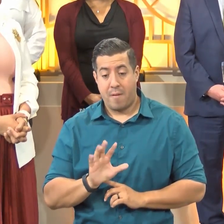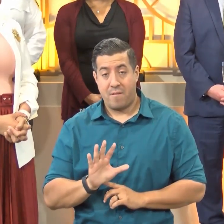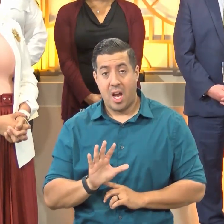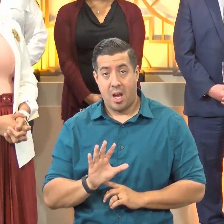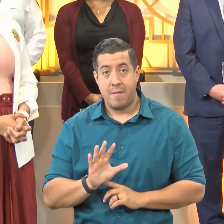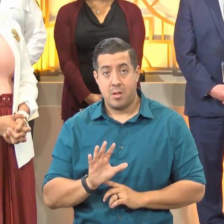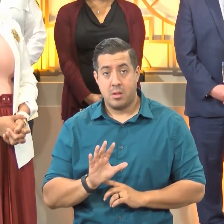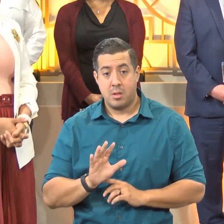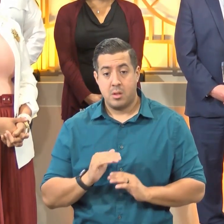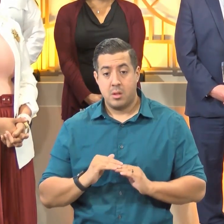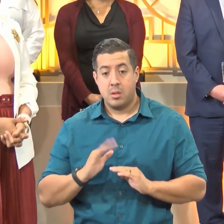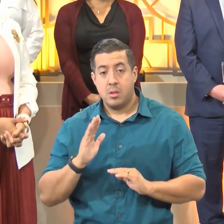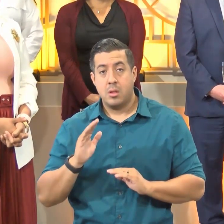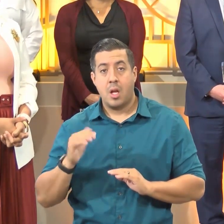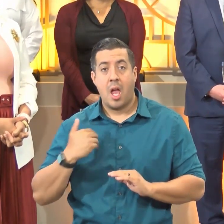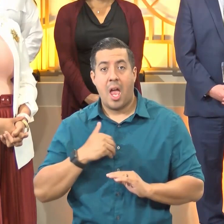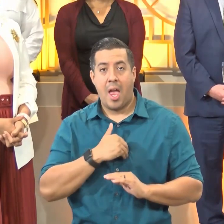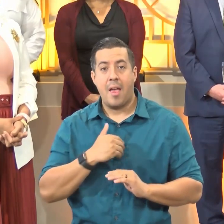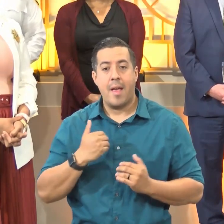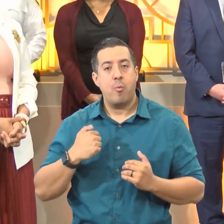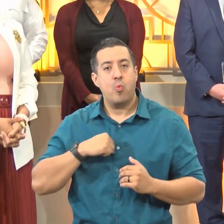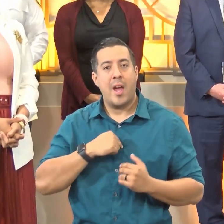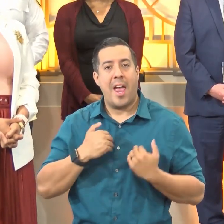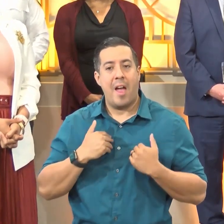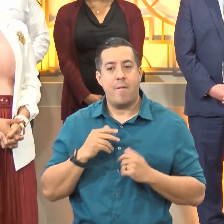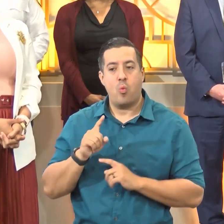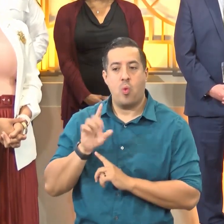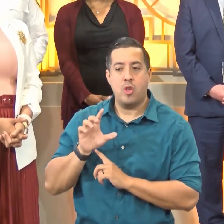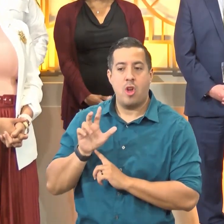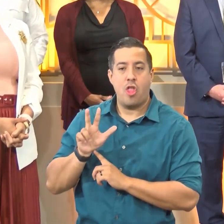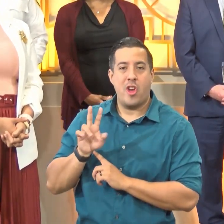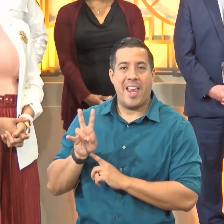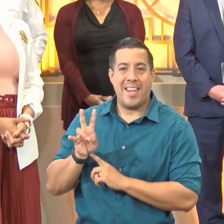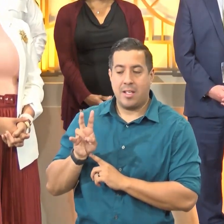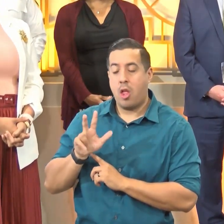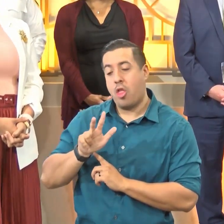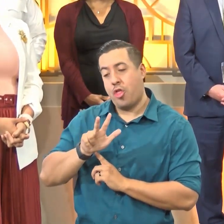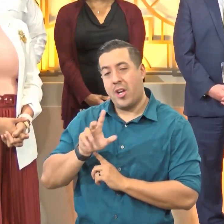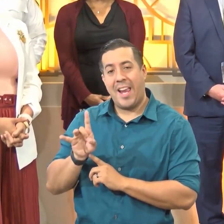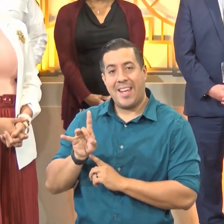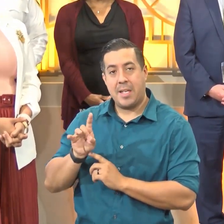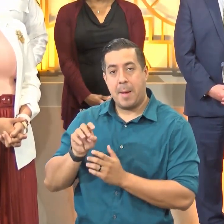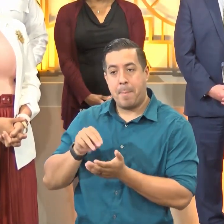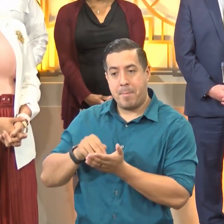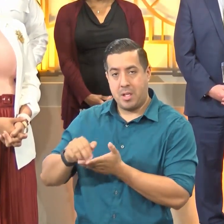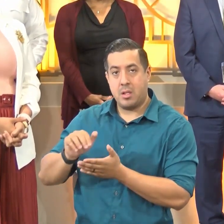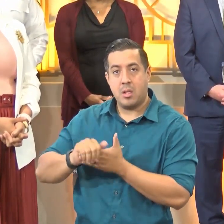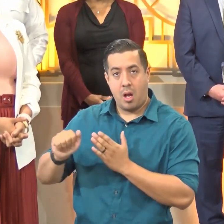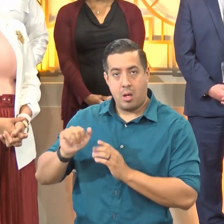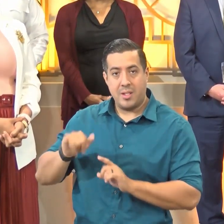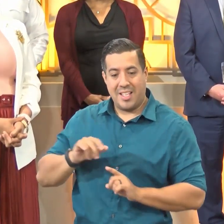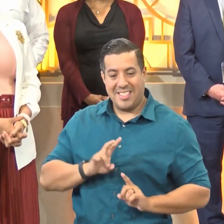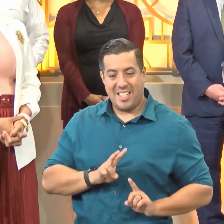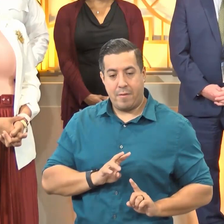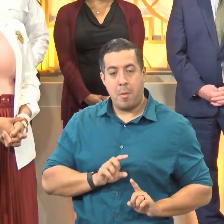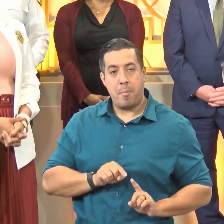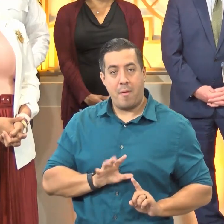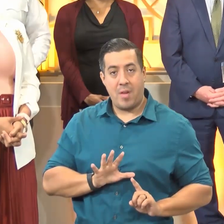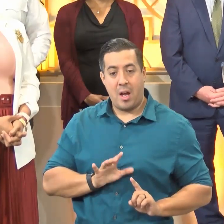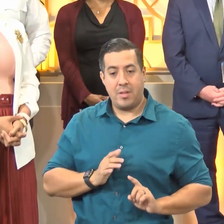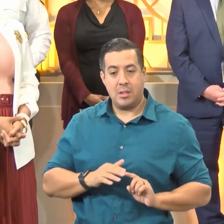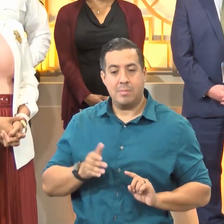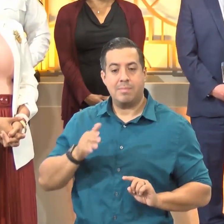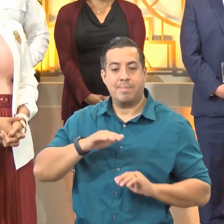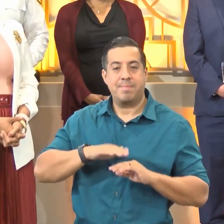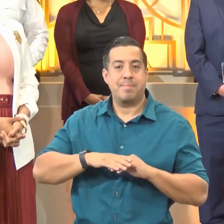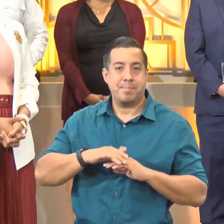7.5%, there is a fund balance of $138 million above that 7.5% of expenditures